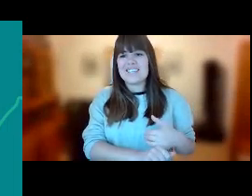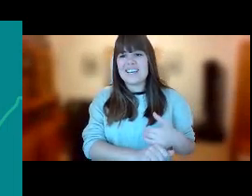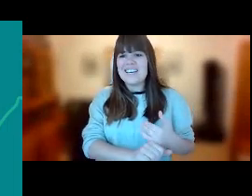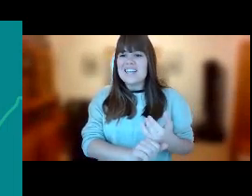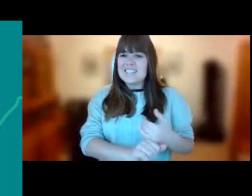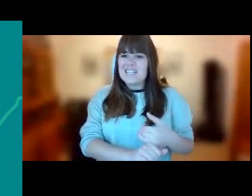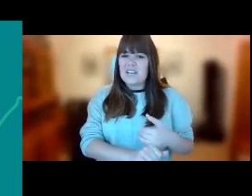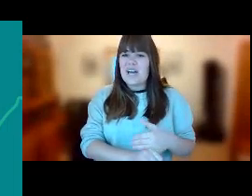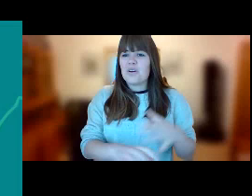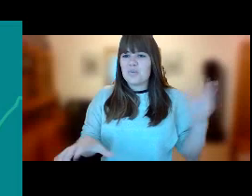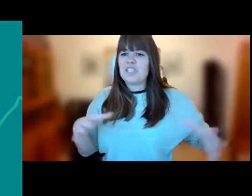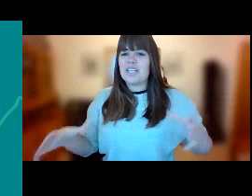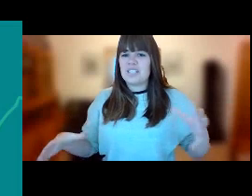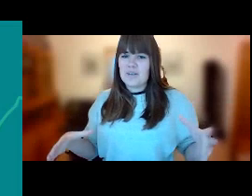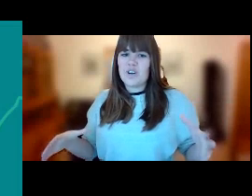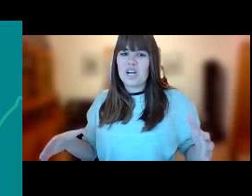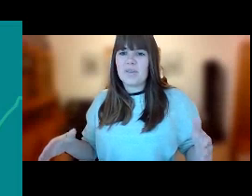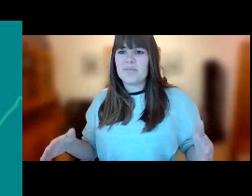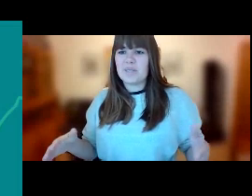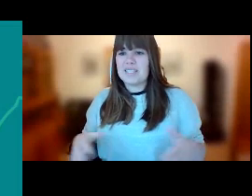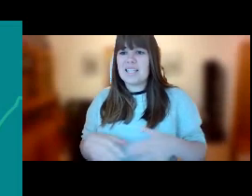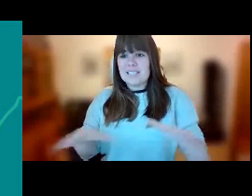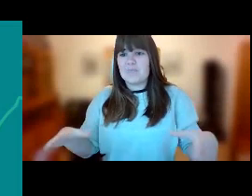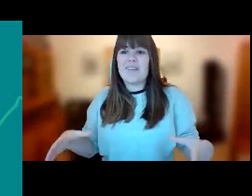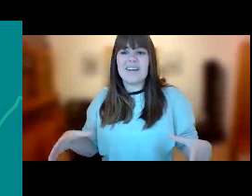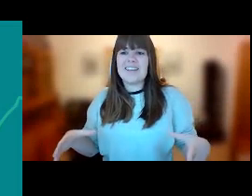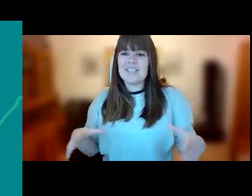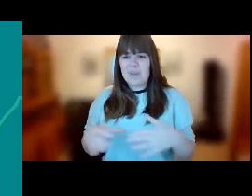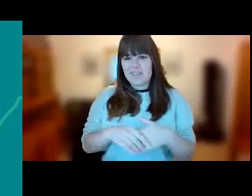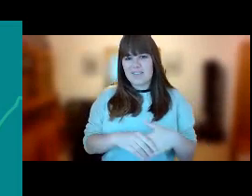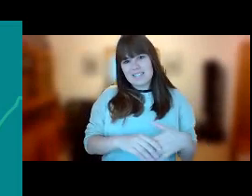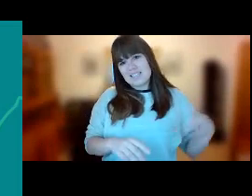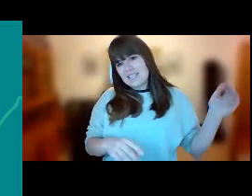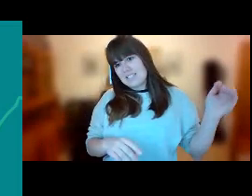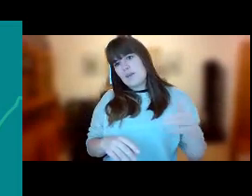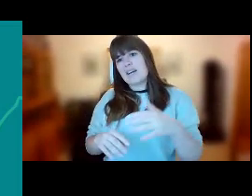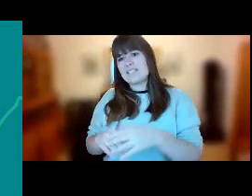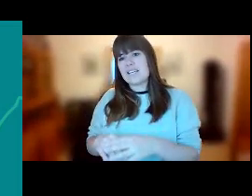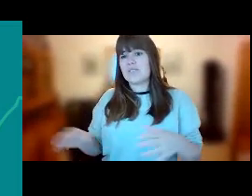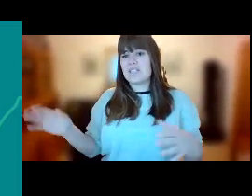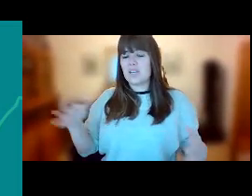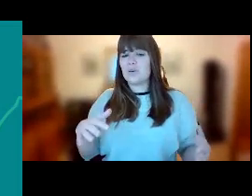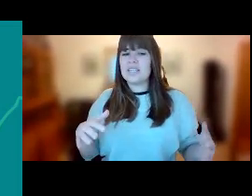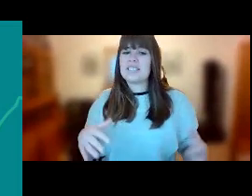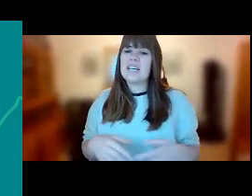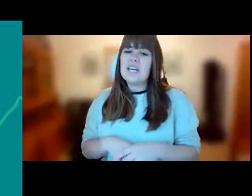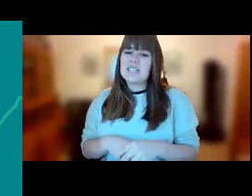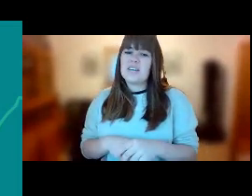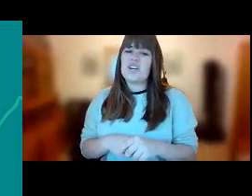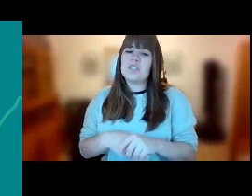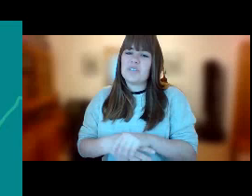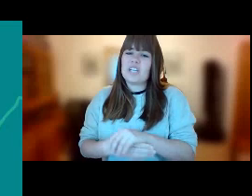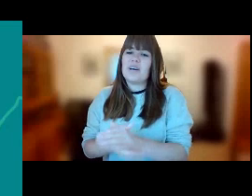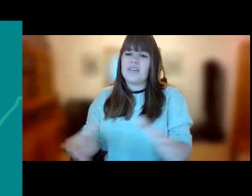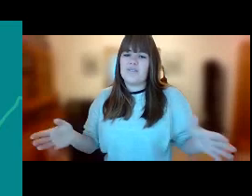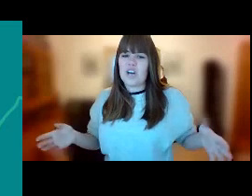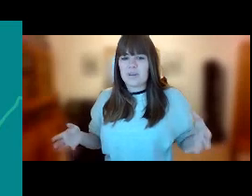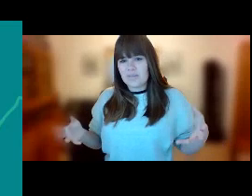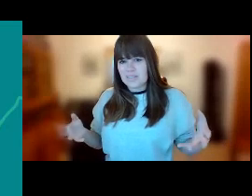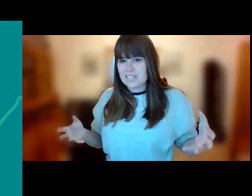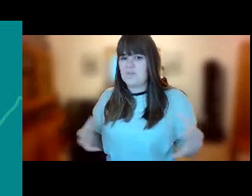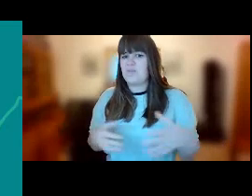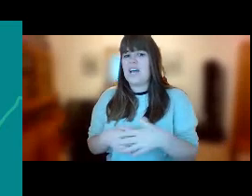wheelchair user. So how can we change that environment? Because that's the barrier. The barrier is that there's step access or there's no hoist. So very much thinking about